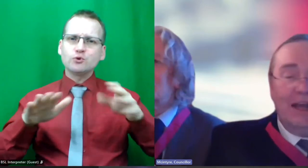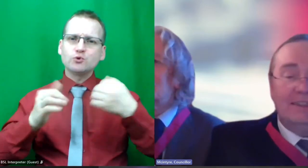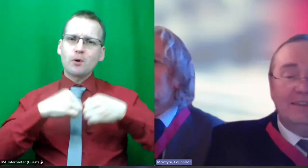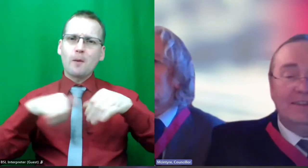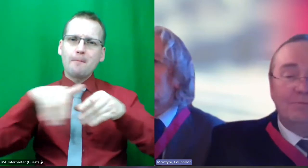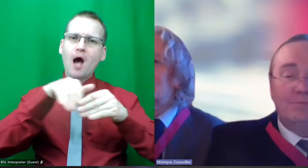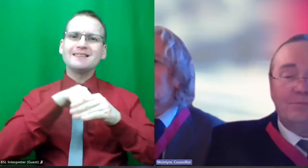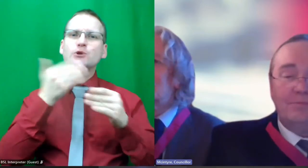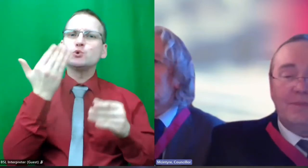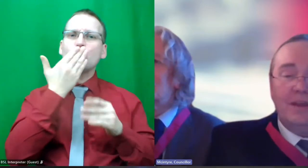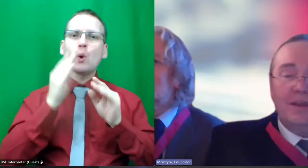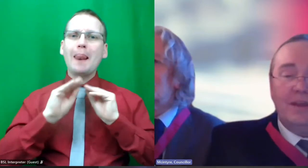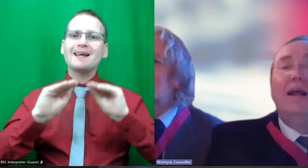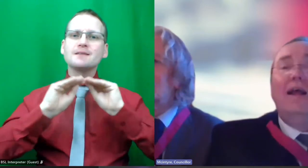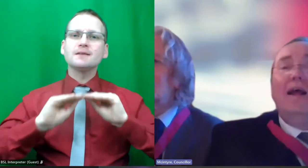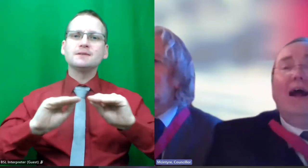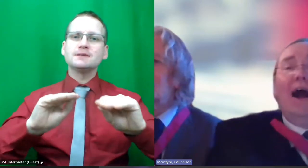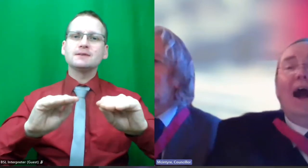school lessons.